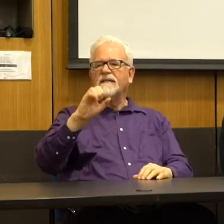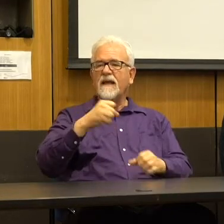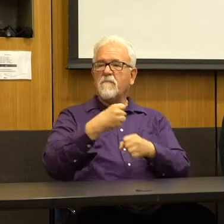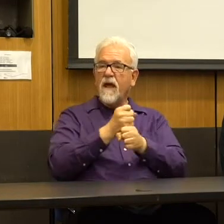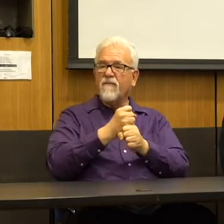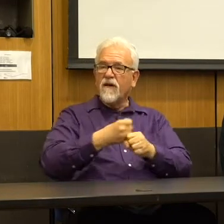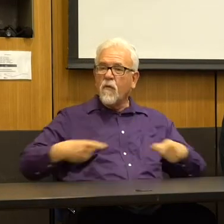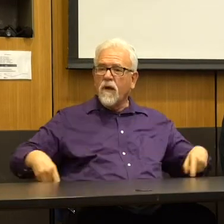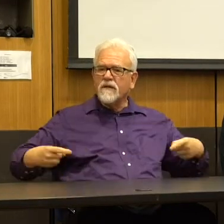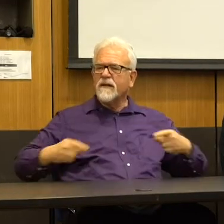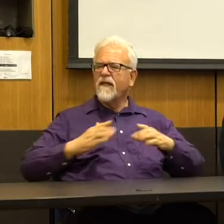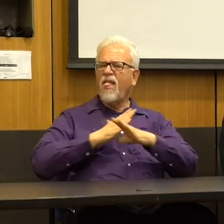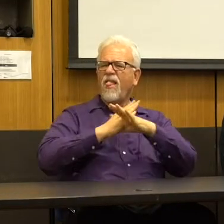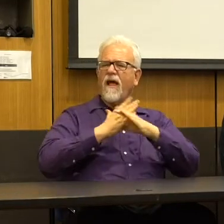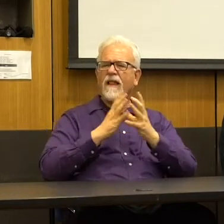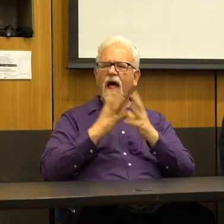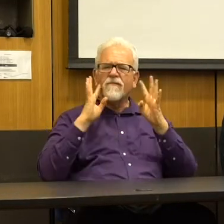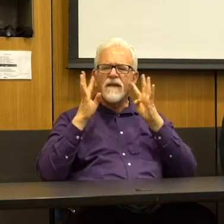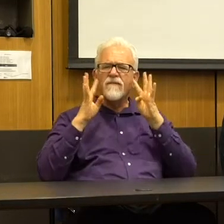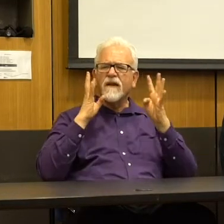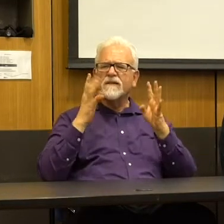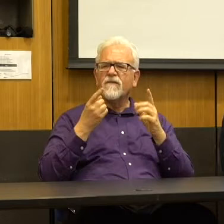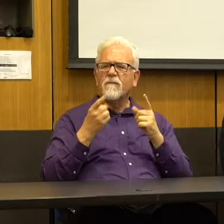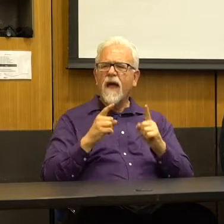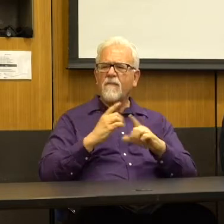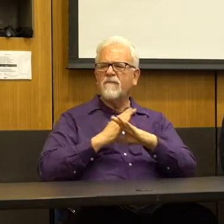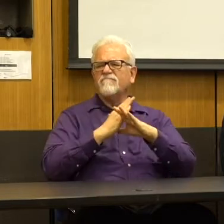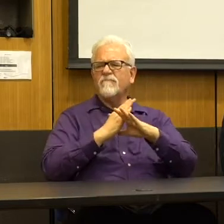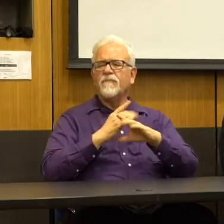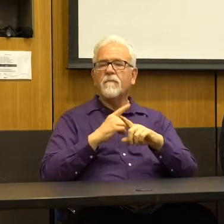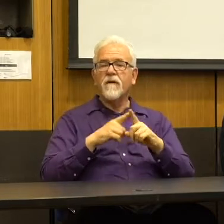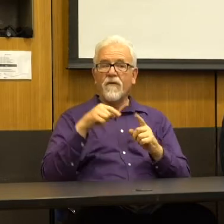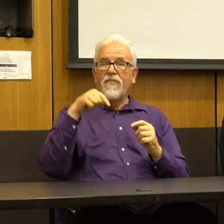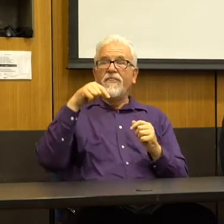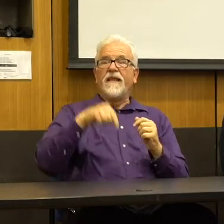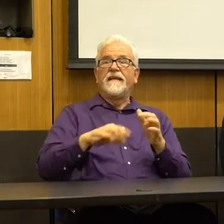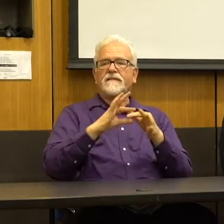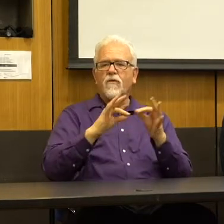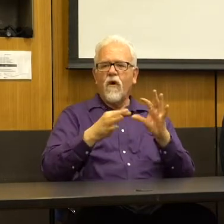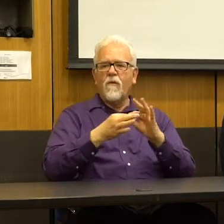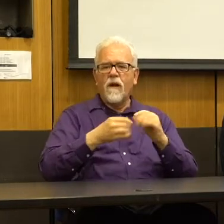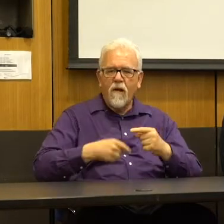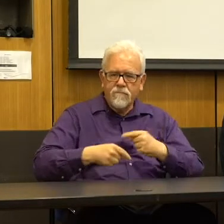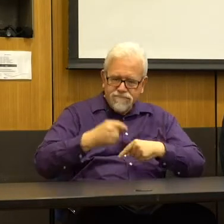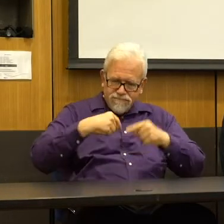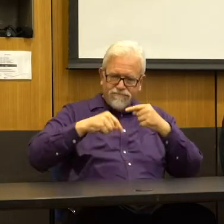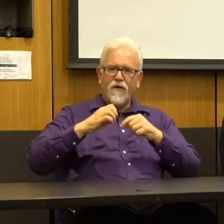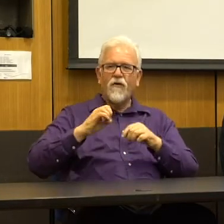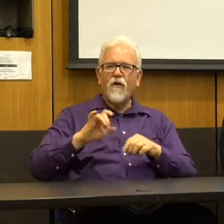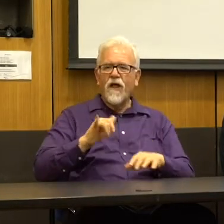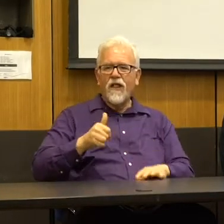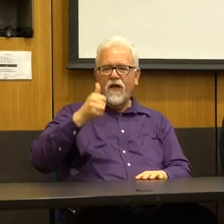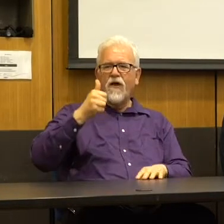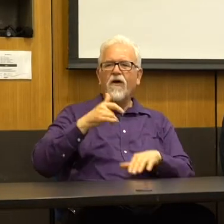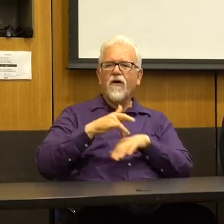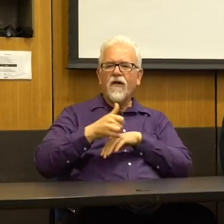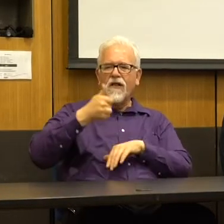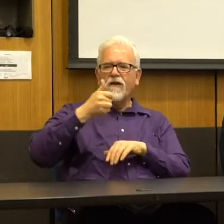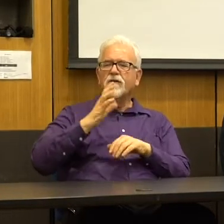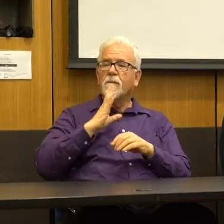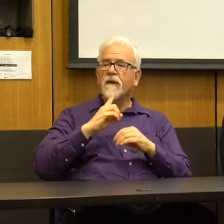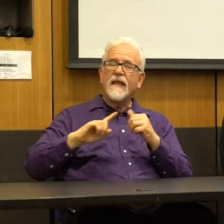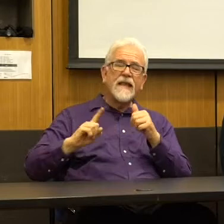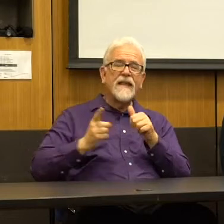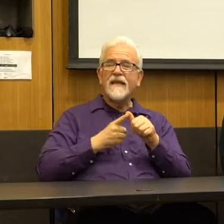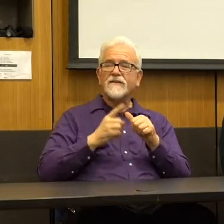lot of innovation from happening. But for this story, I want to go back still earlier and talk about the initial invention